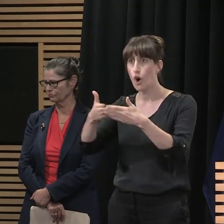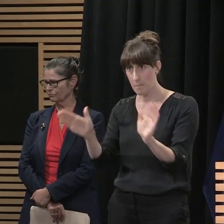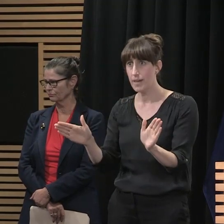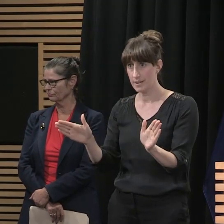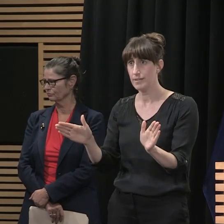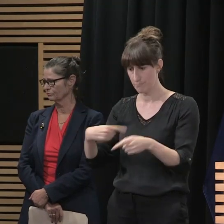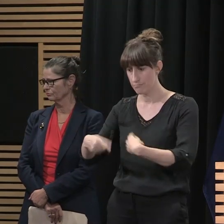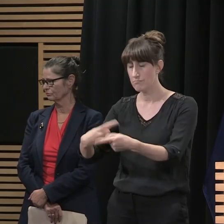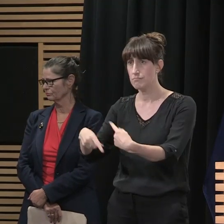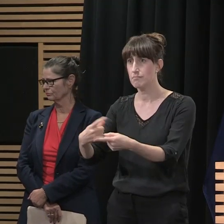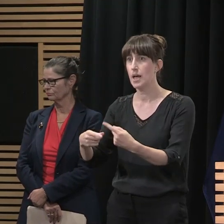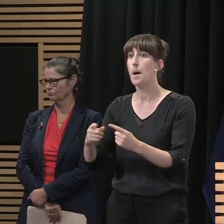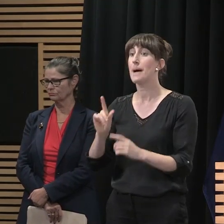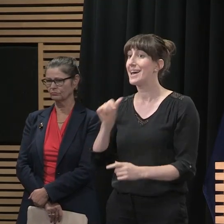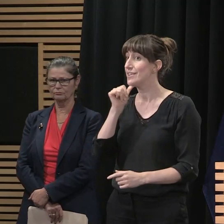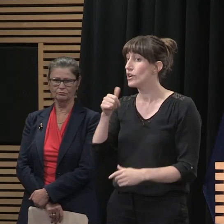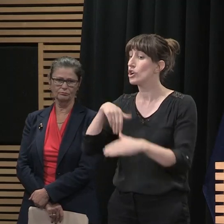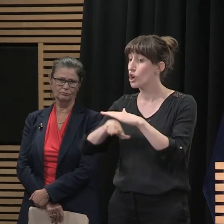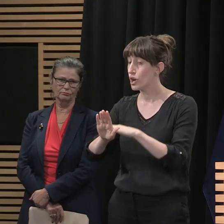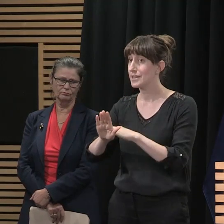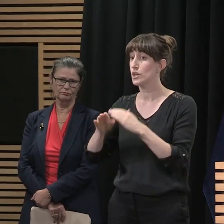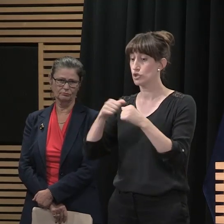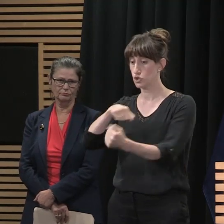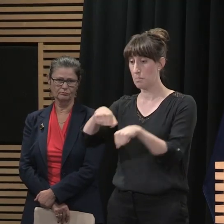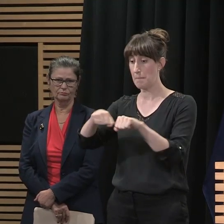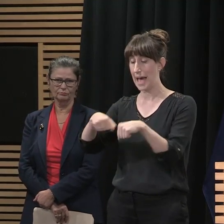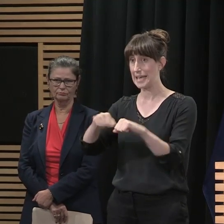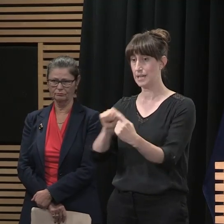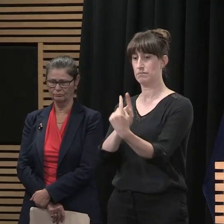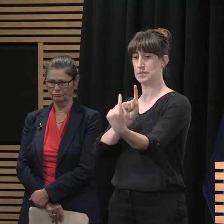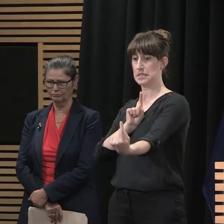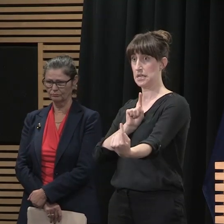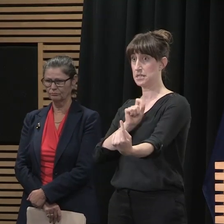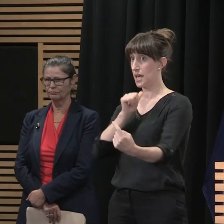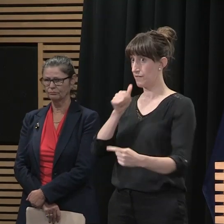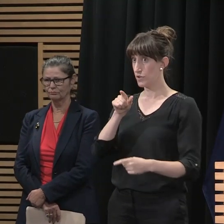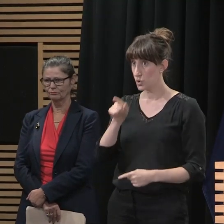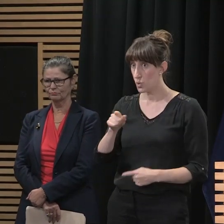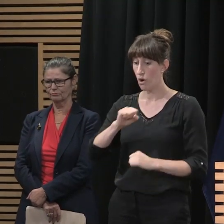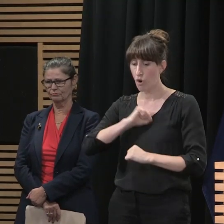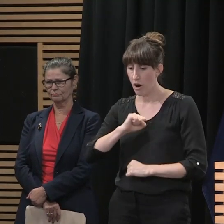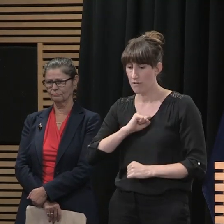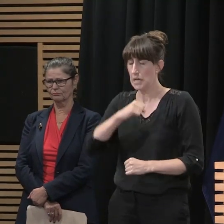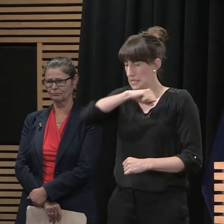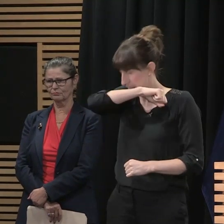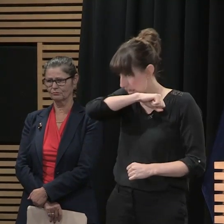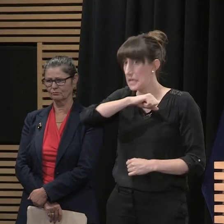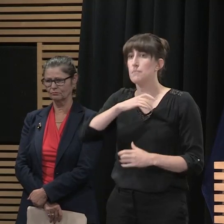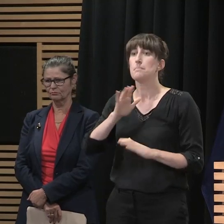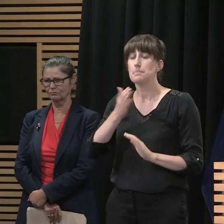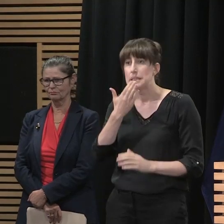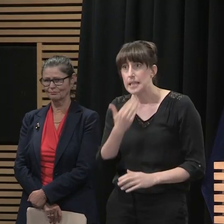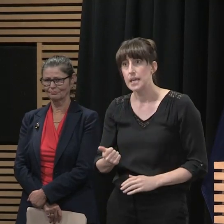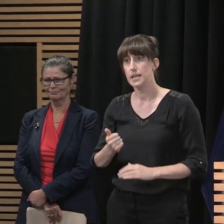you are coughing, sneezing and spluttering, please do not get anywhere near anybody else. We absolutely need